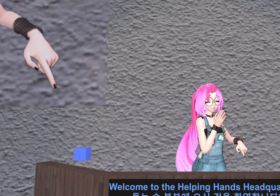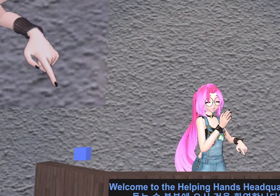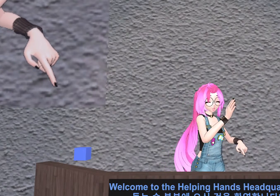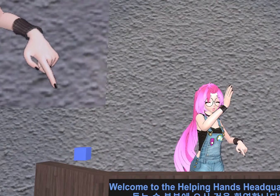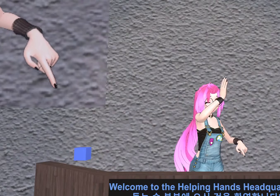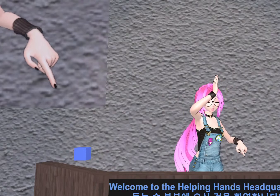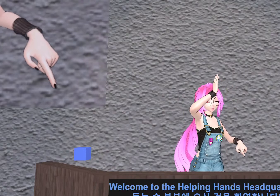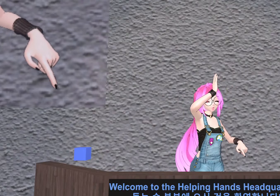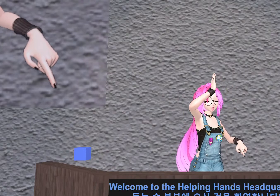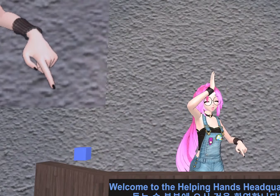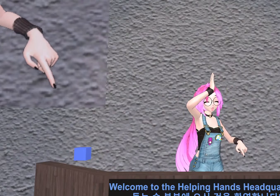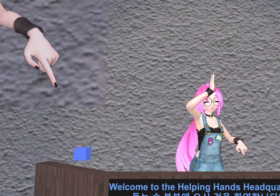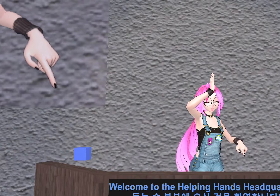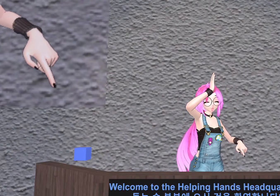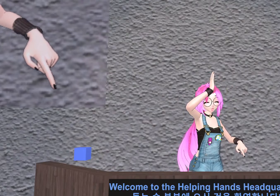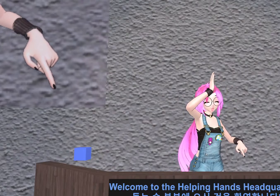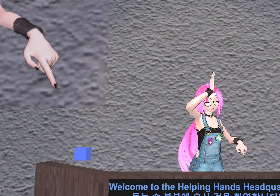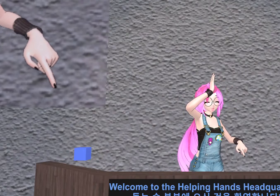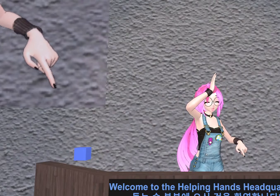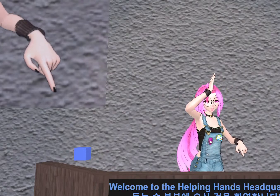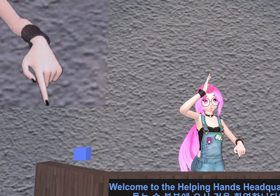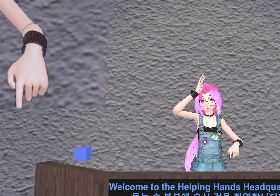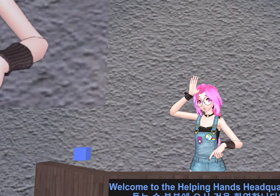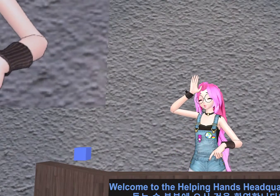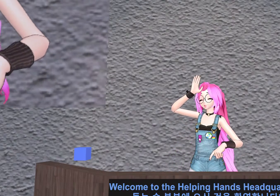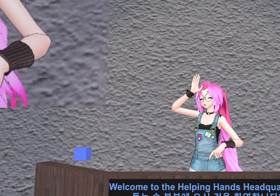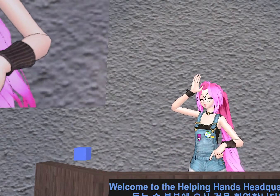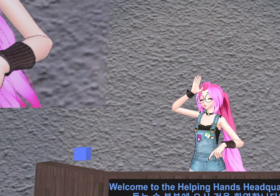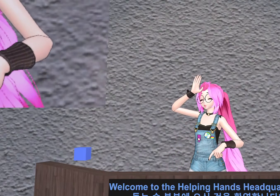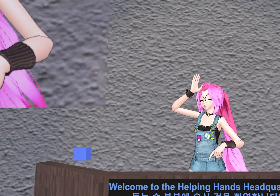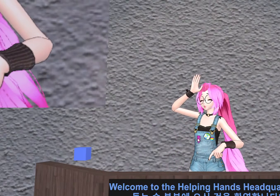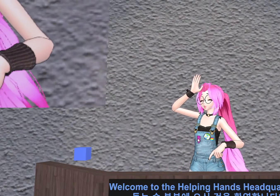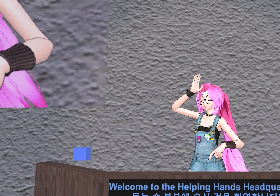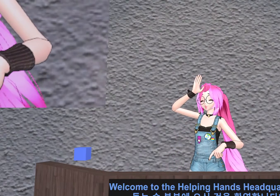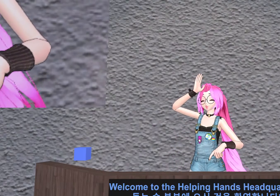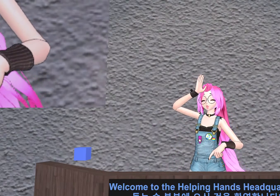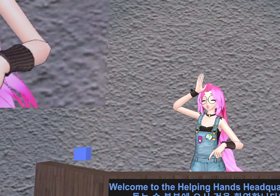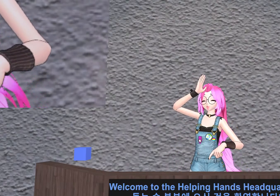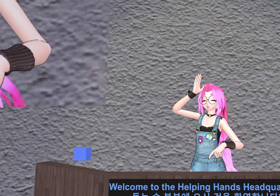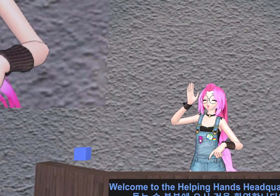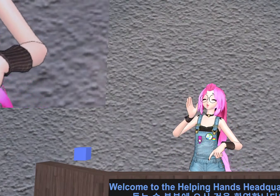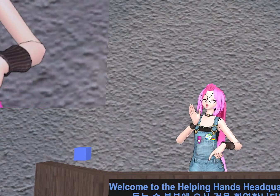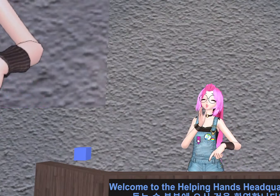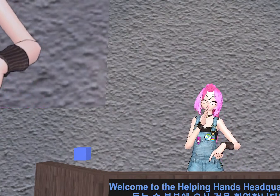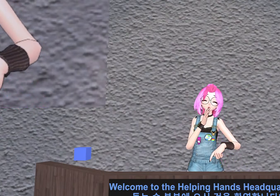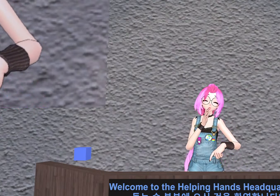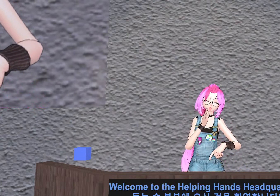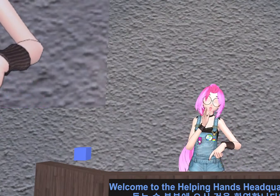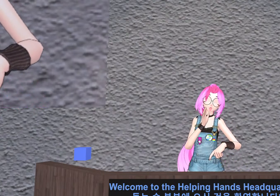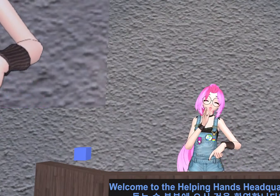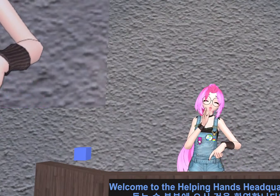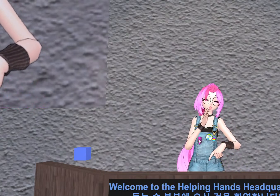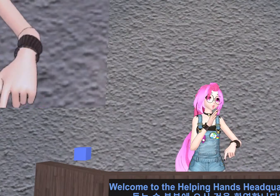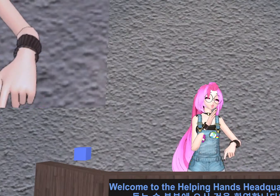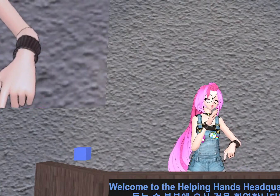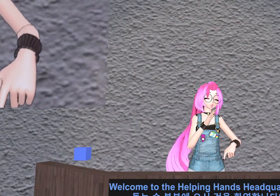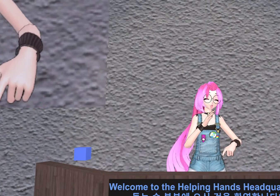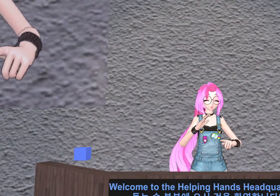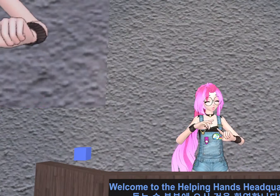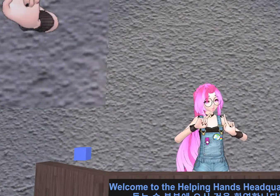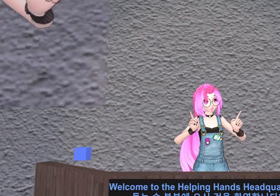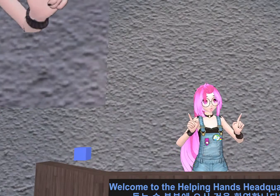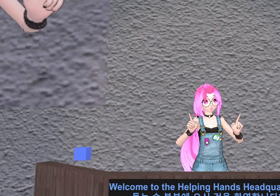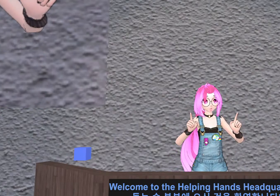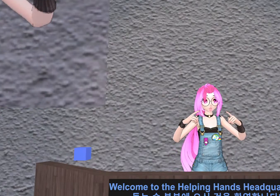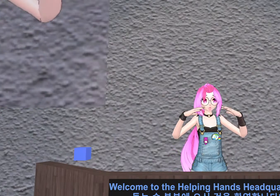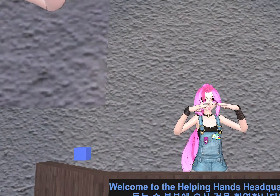nose. Same hand shape, just above. That's father, dad. So dad is on the forehead, mom is on the